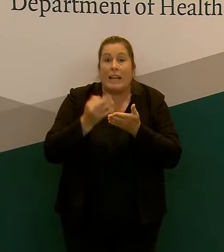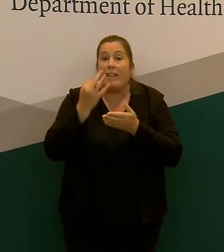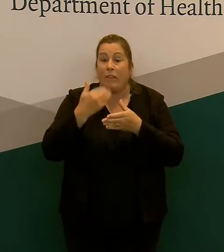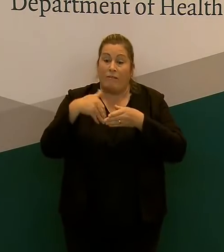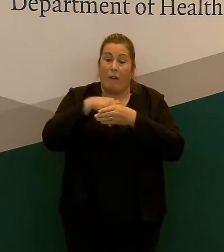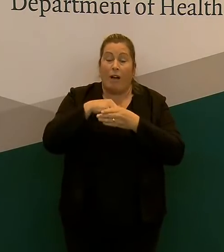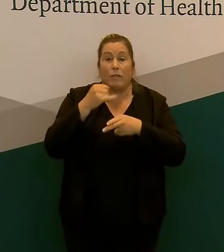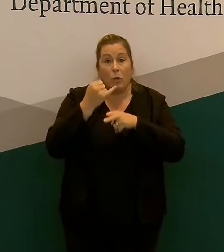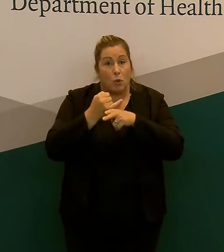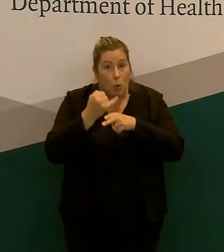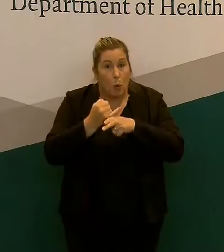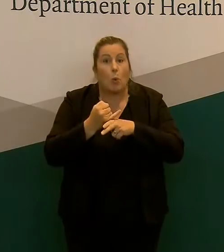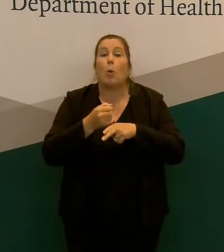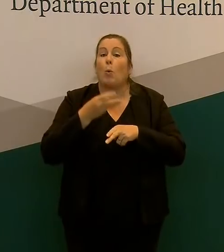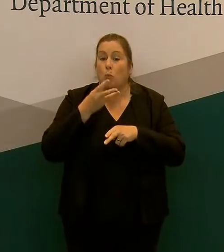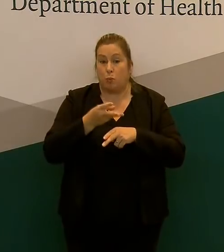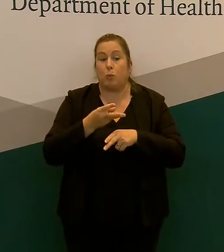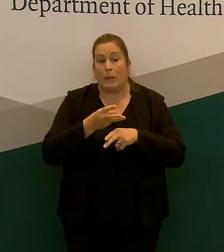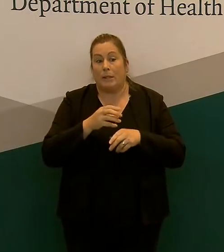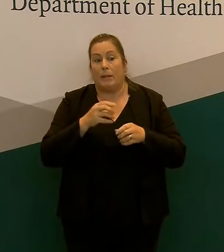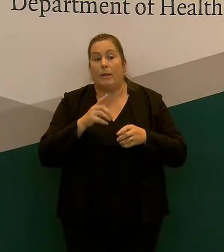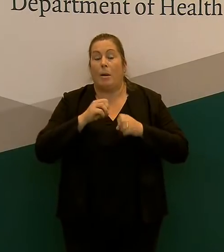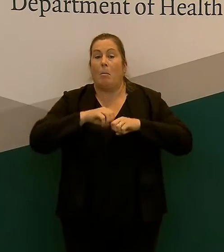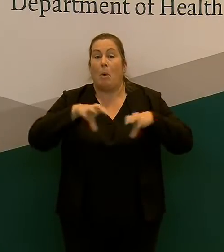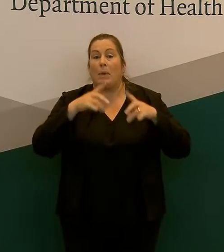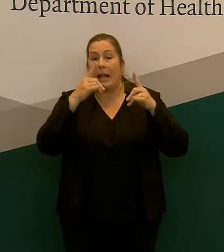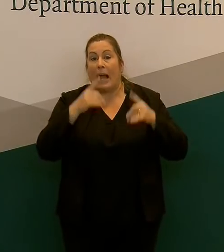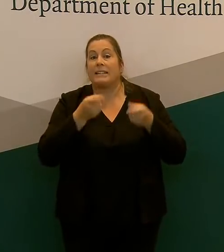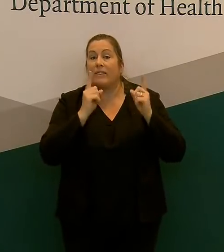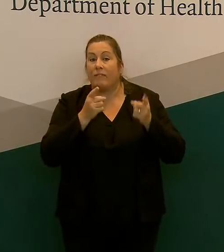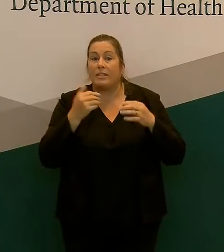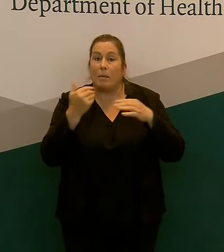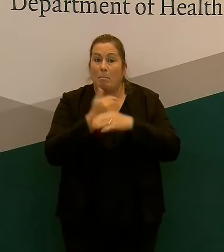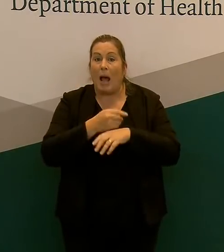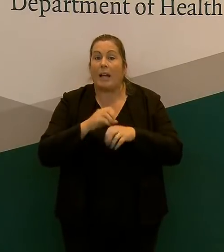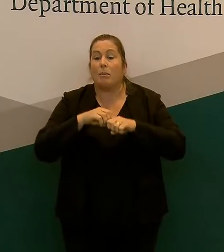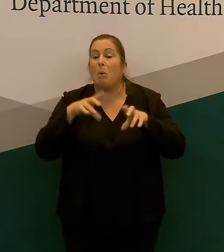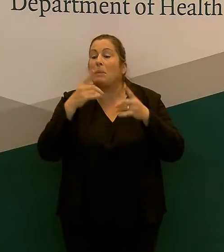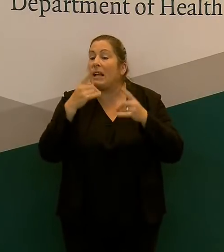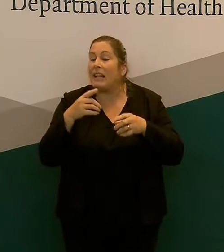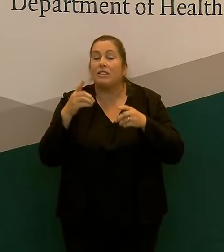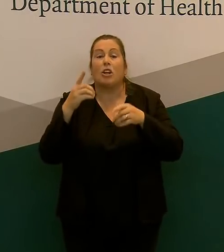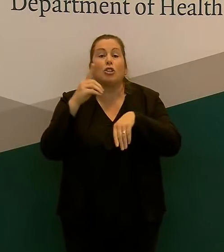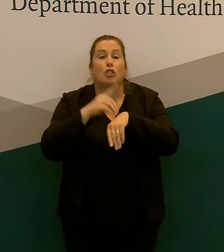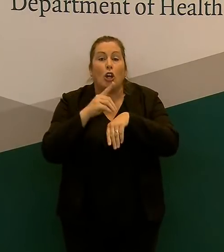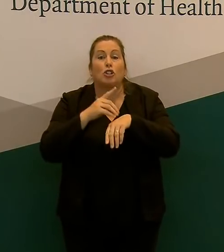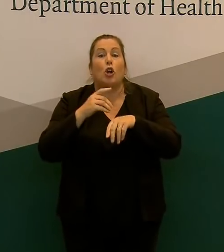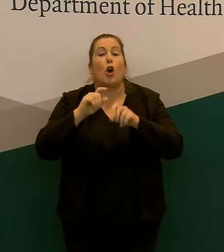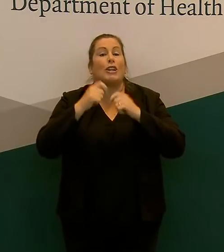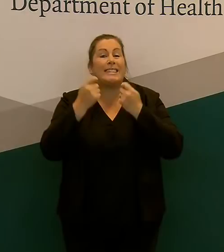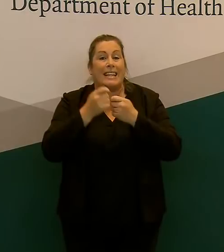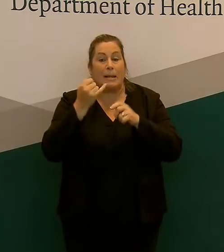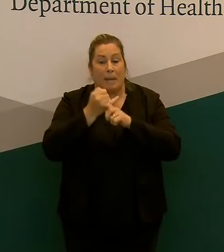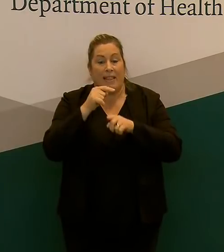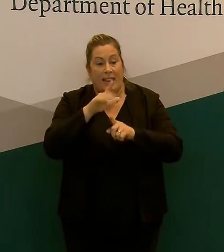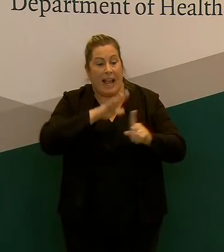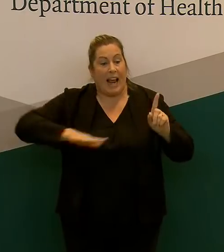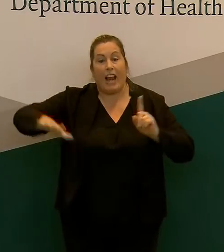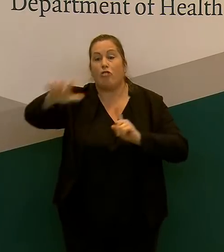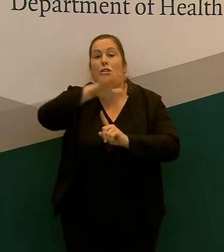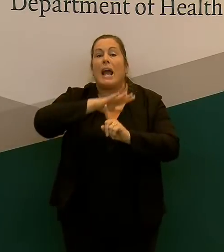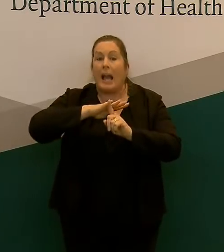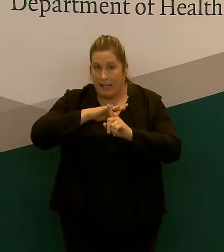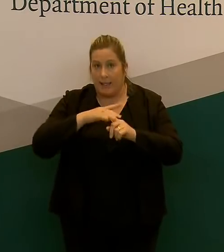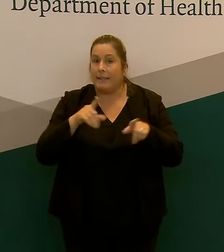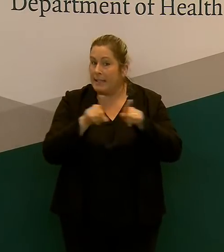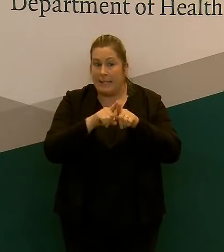school, will be the subject of public health advice by that public health doctor or public health team. And that's what will happen in a school environment in the same way as it